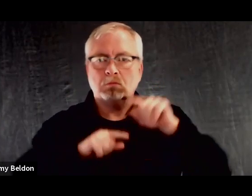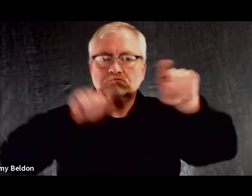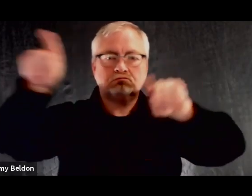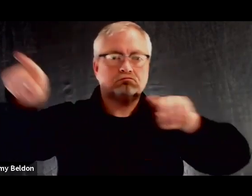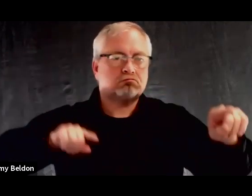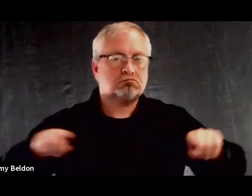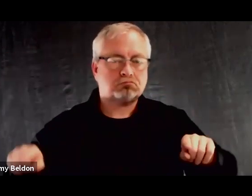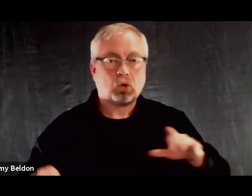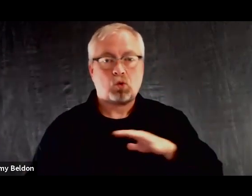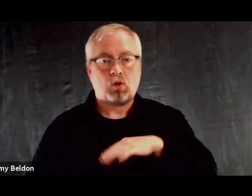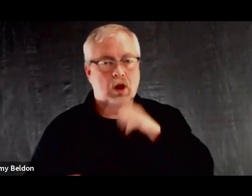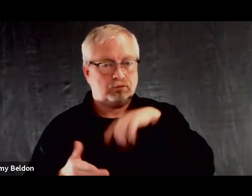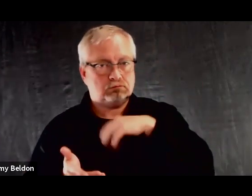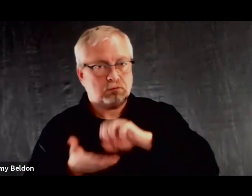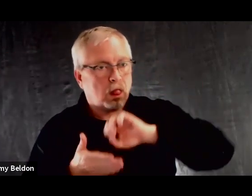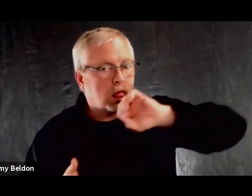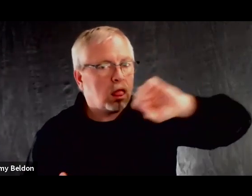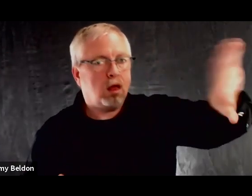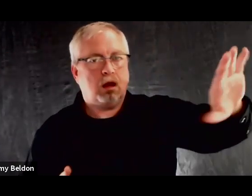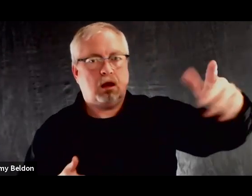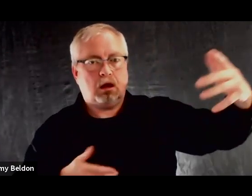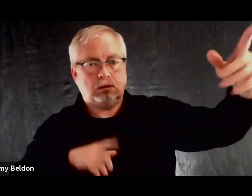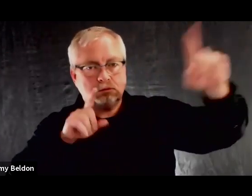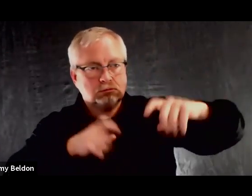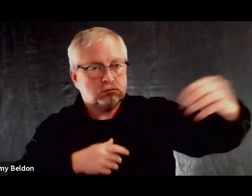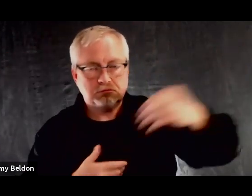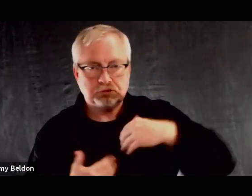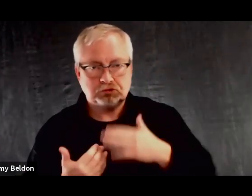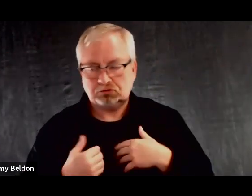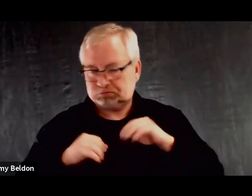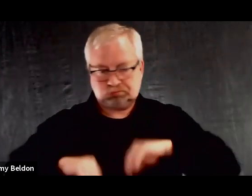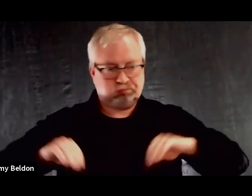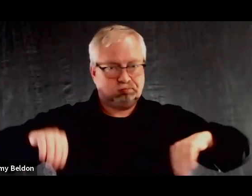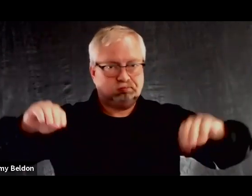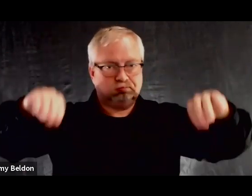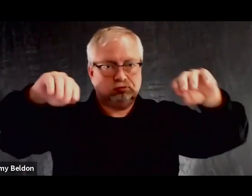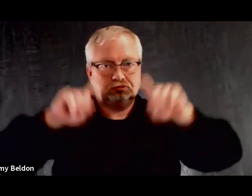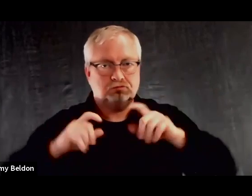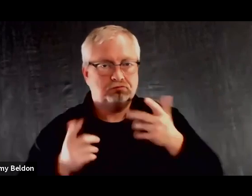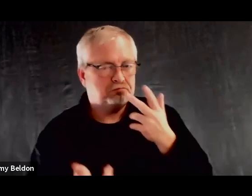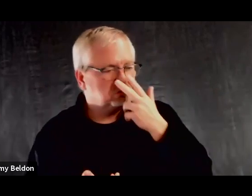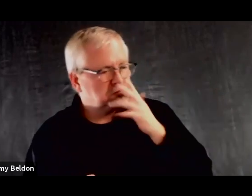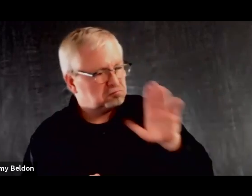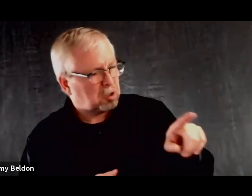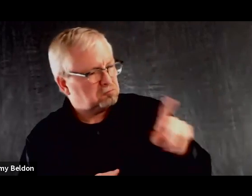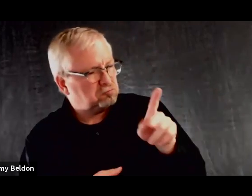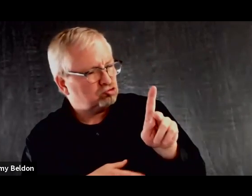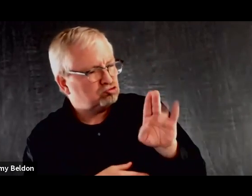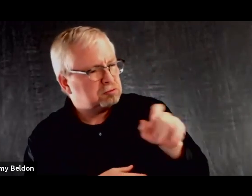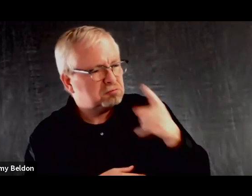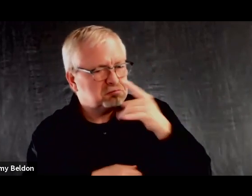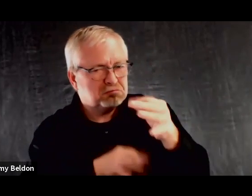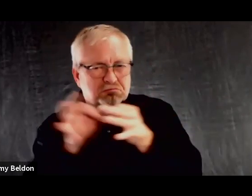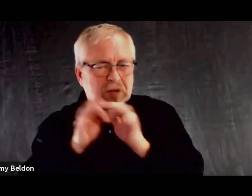testing done and get the results. And I'll ask Chris to comment on the speed with which we could kind of do the investigation. Sure. So,